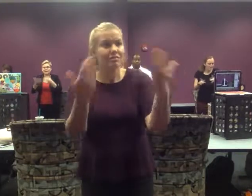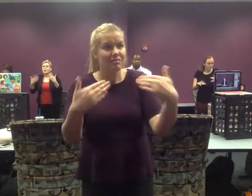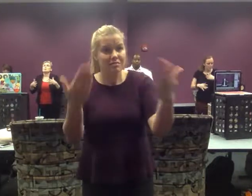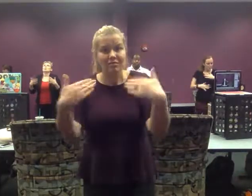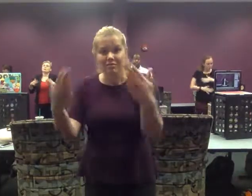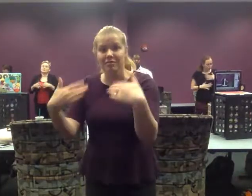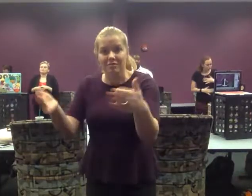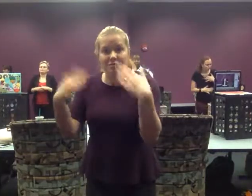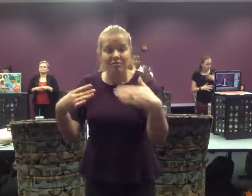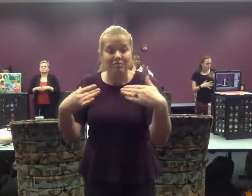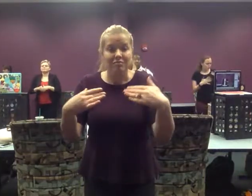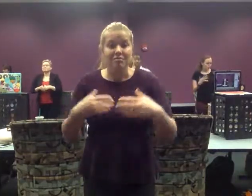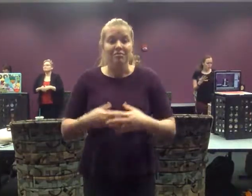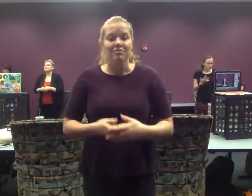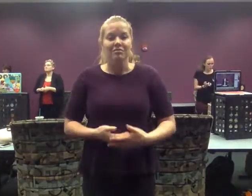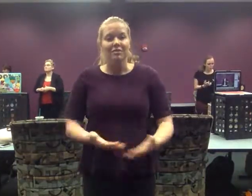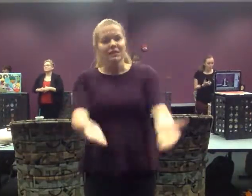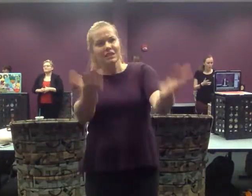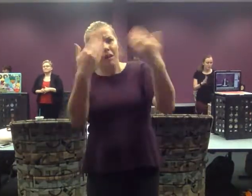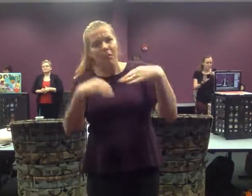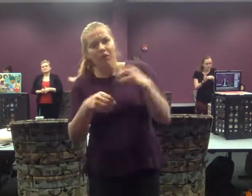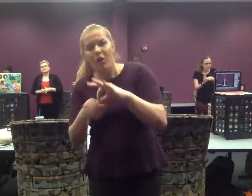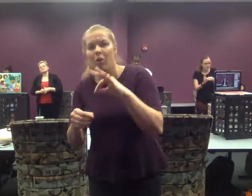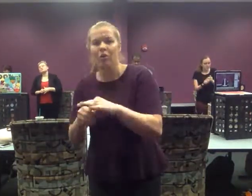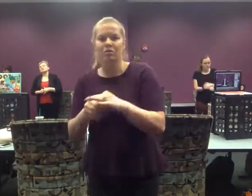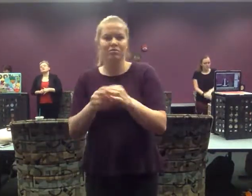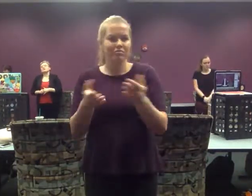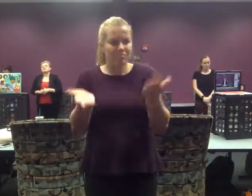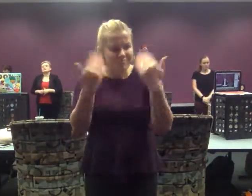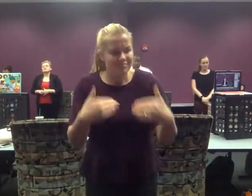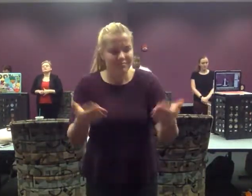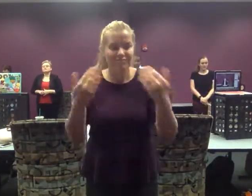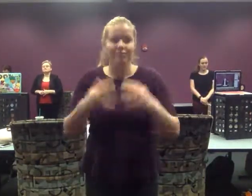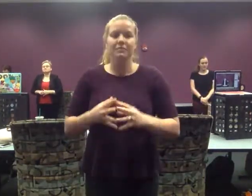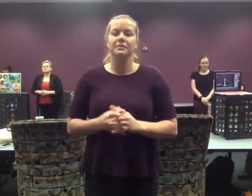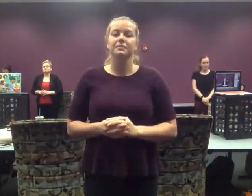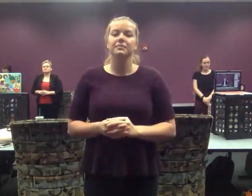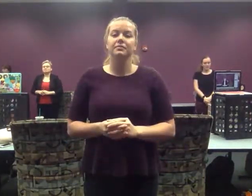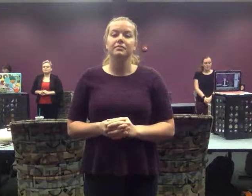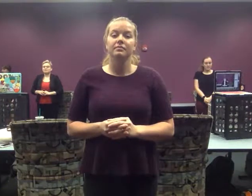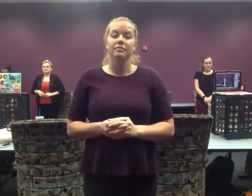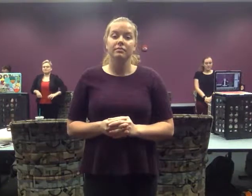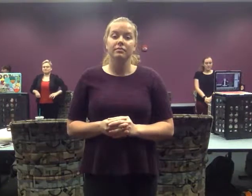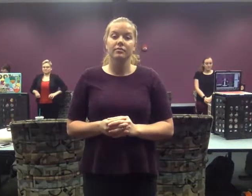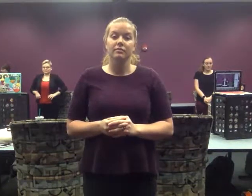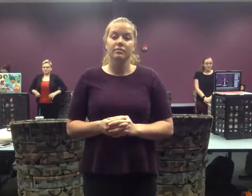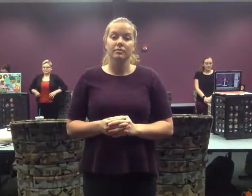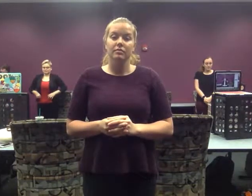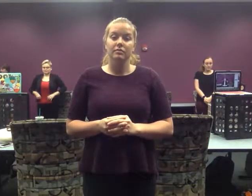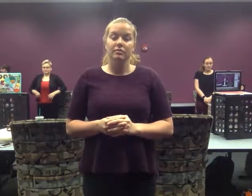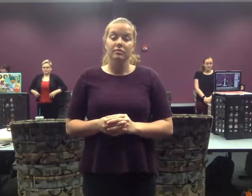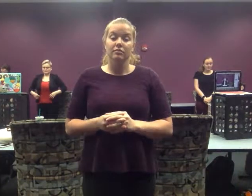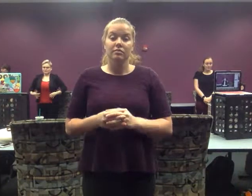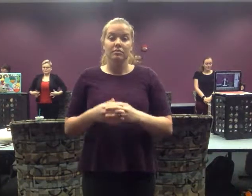more out than usual. Unfortunately, our more is less in terms of percentage than any